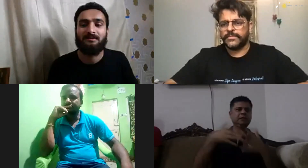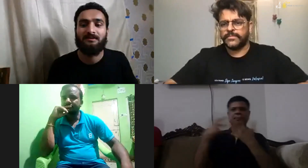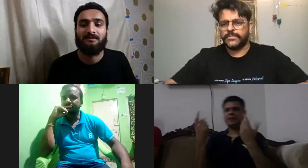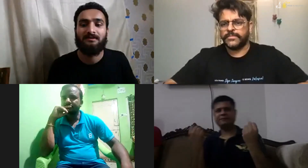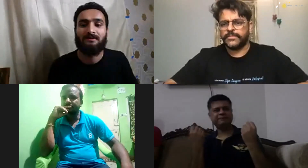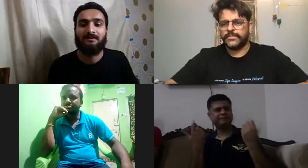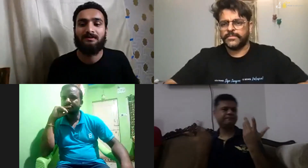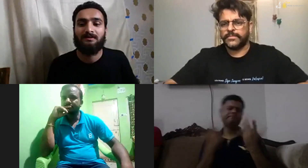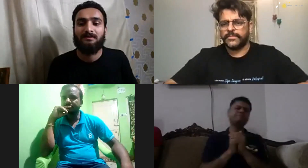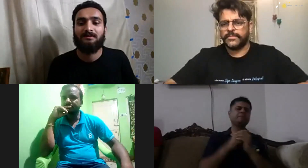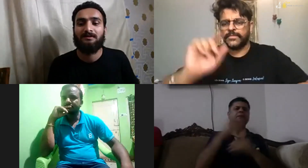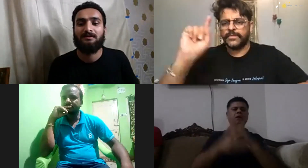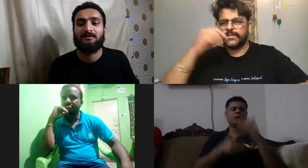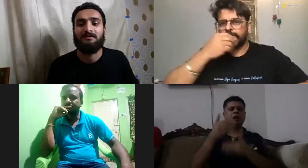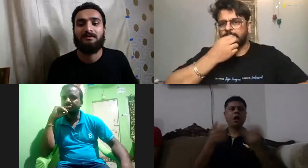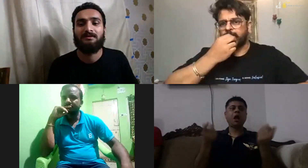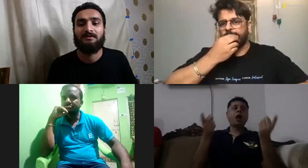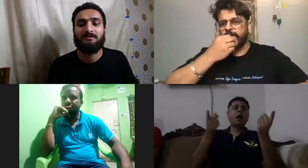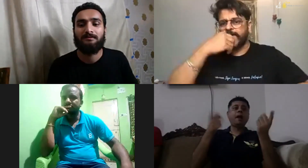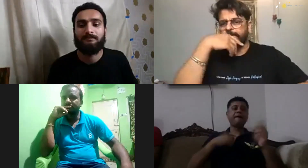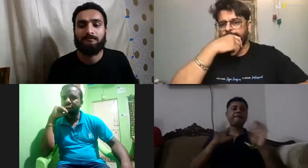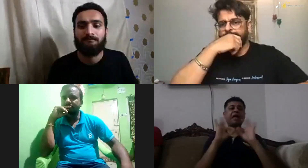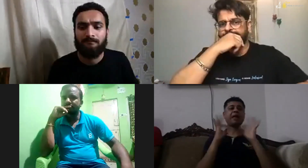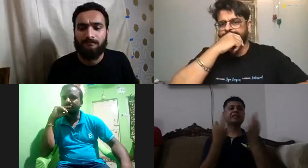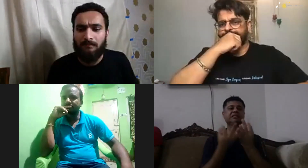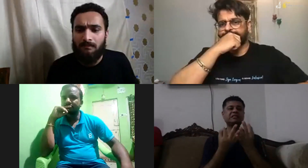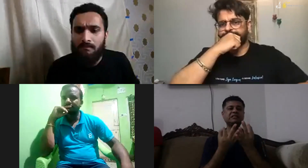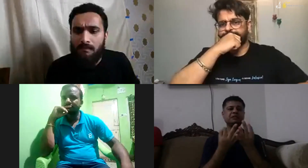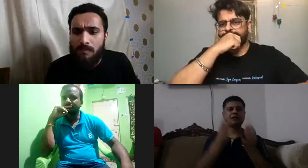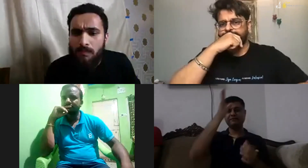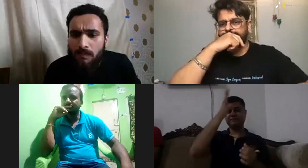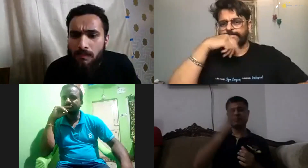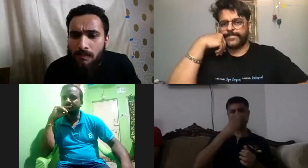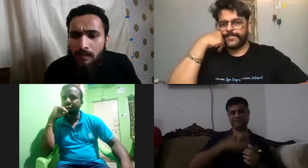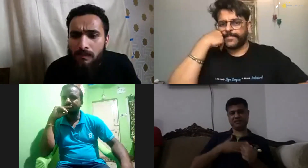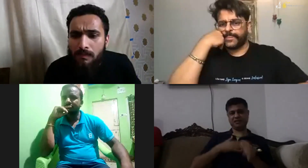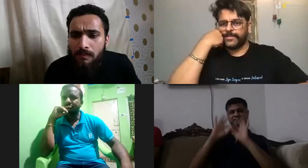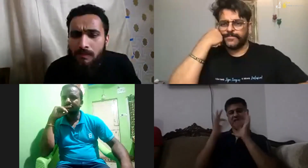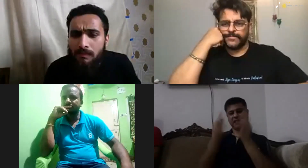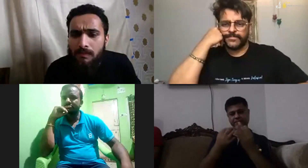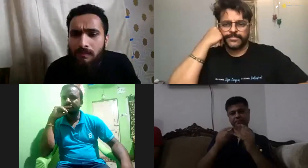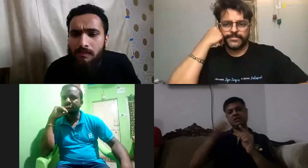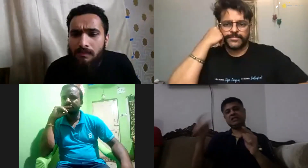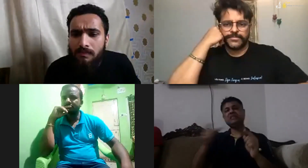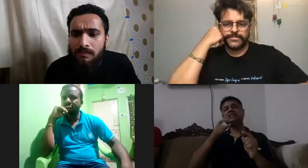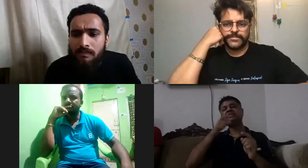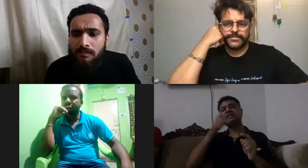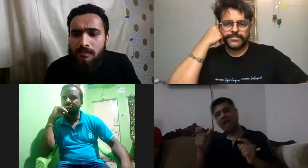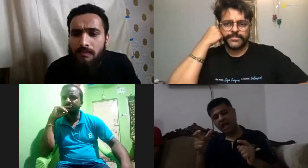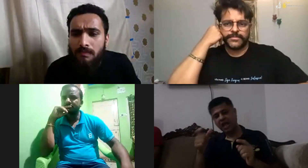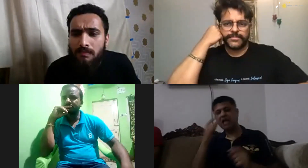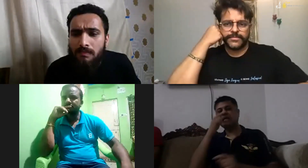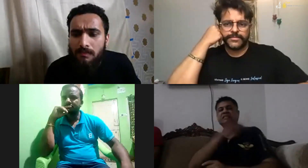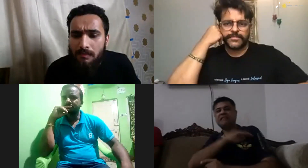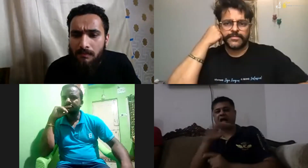having interpreters, and and in America, it was not the same. So my family, my own parents,